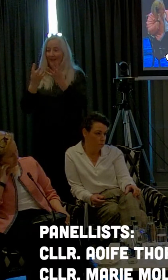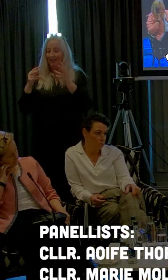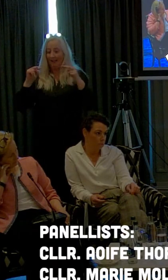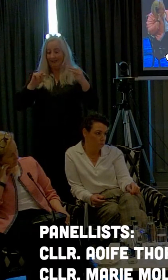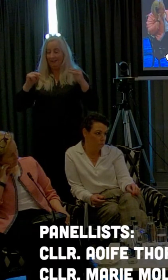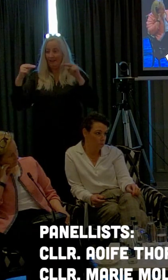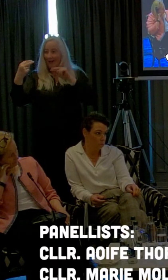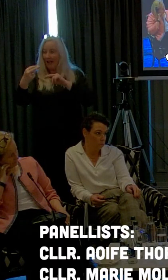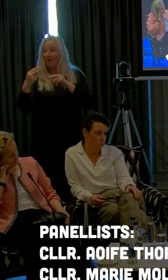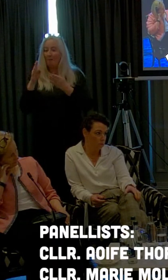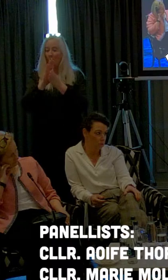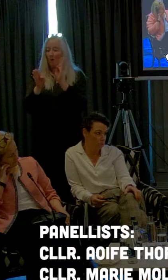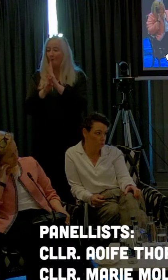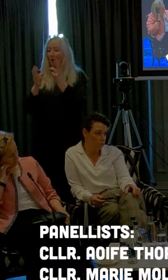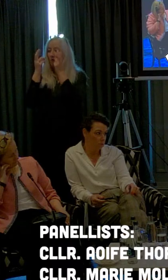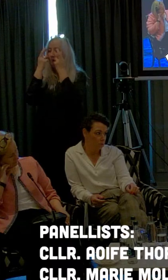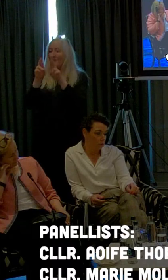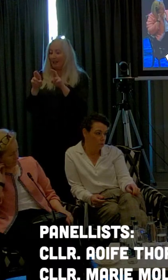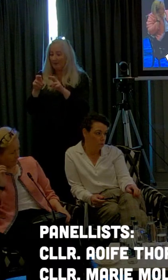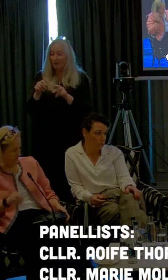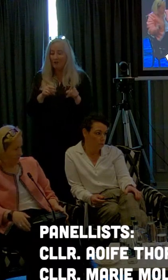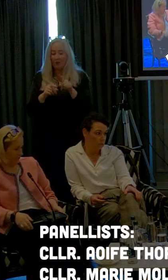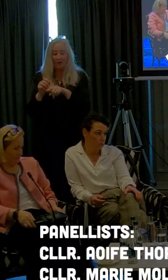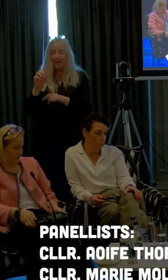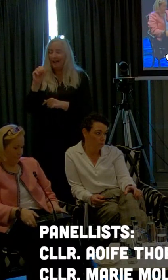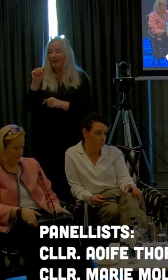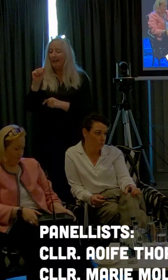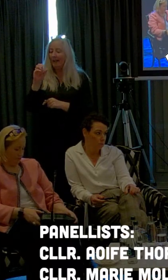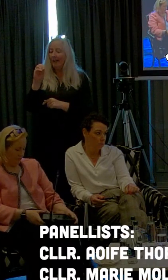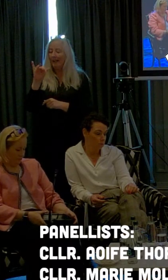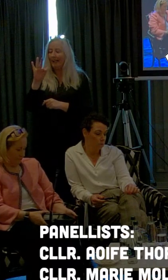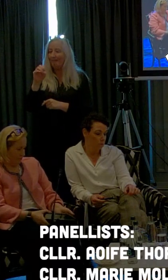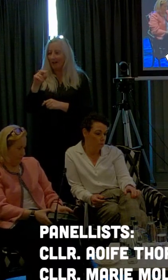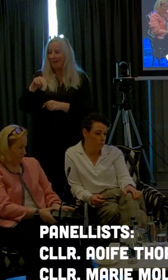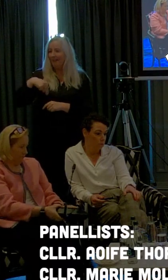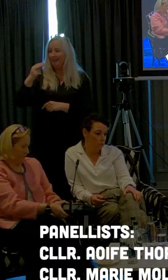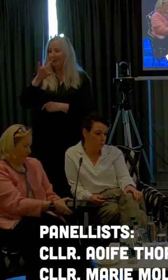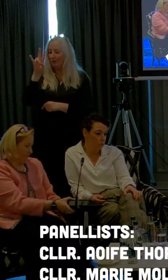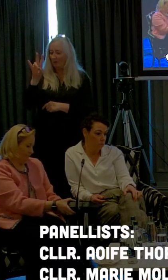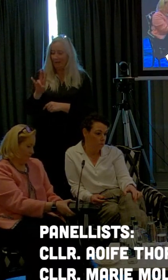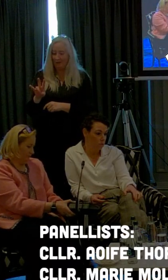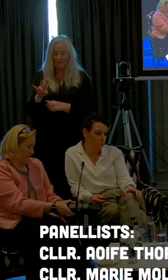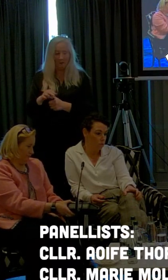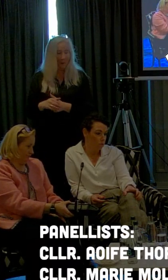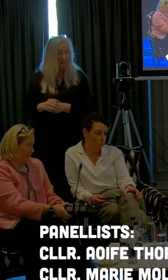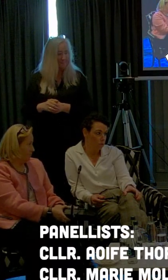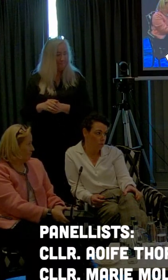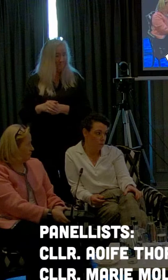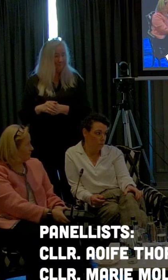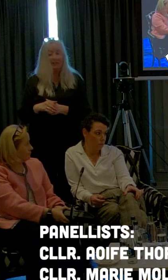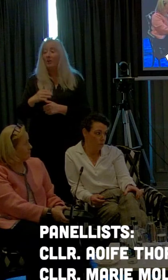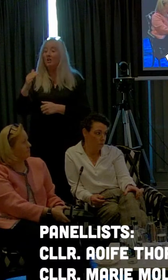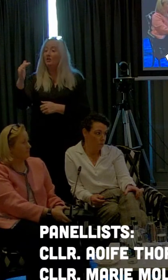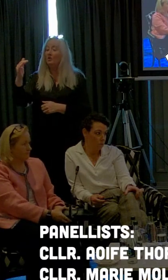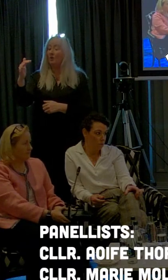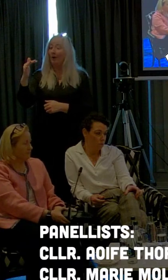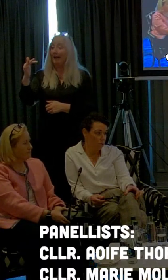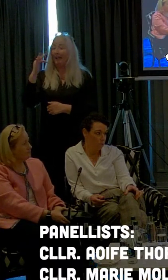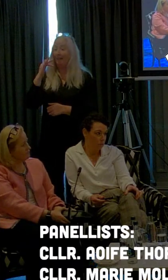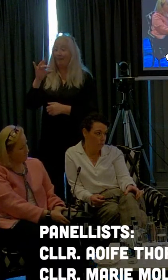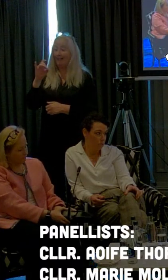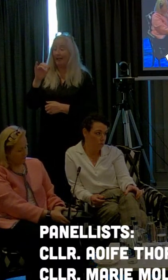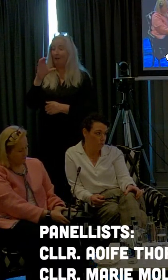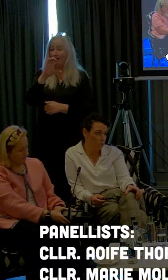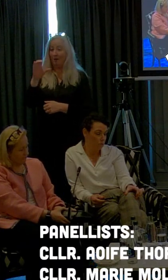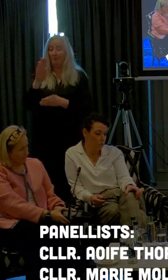presented. So I suppose, Aoife, it just leads kind of to my next question around, I suppose, you know, the more diverse our council is,